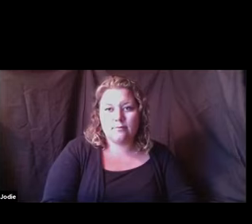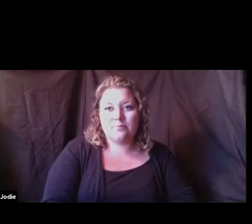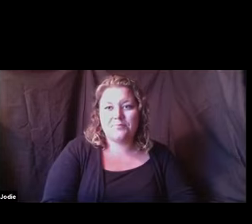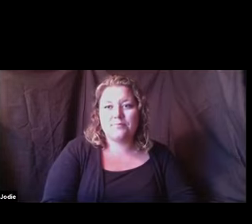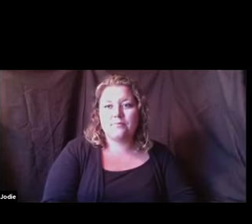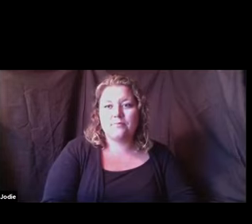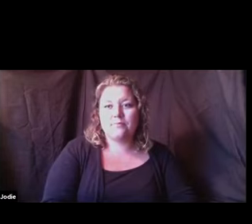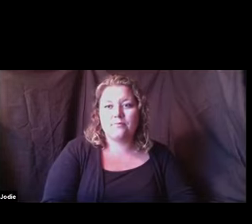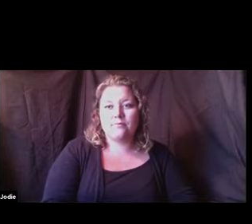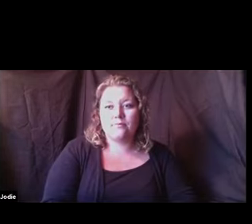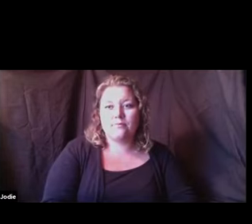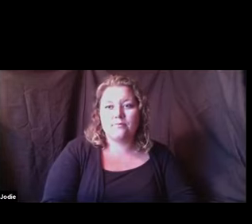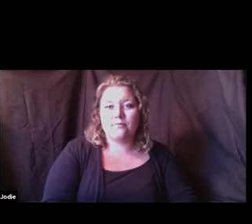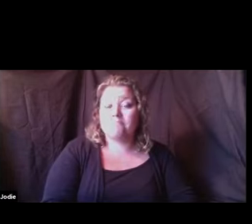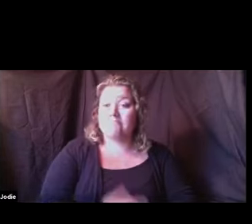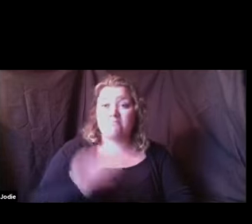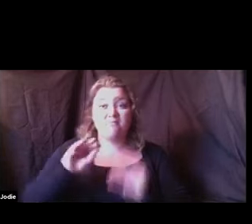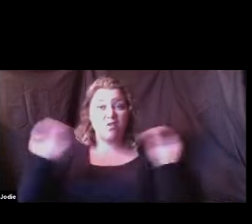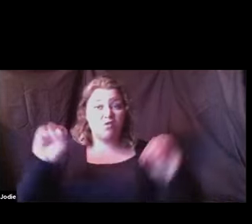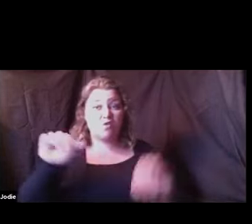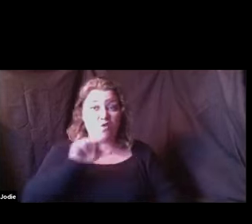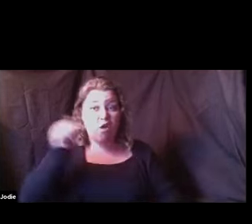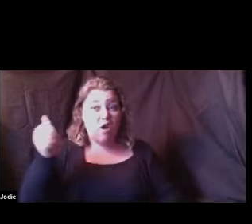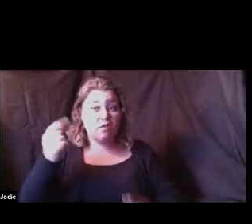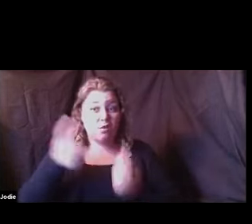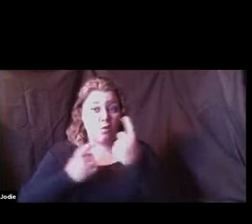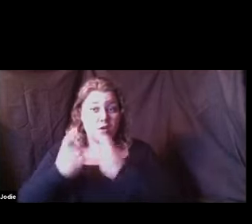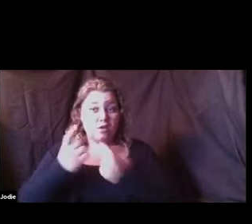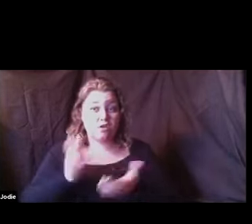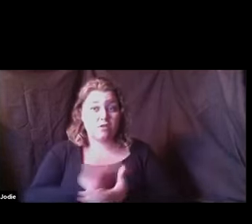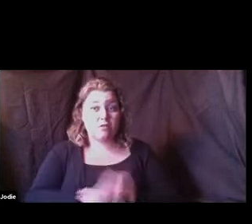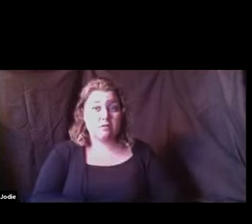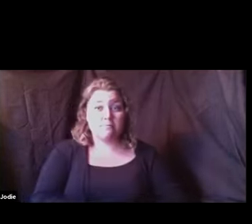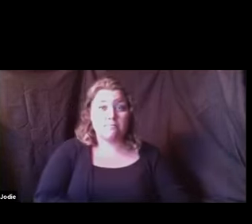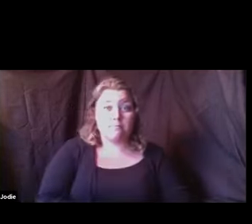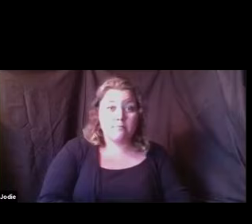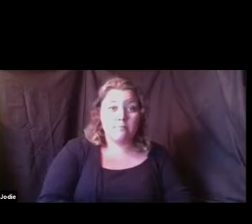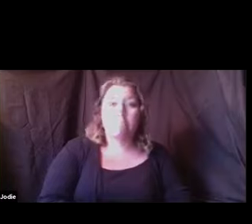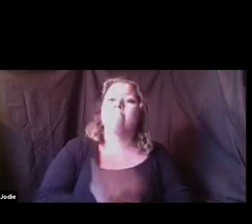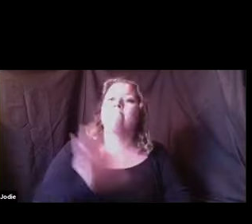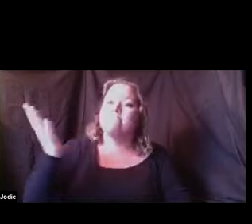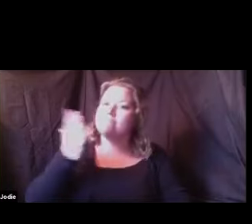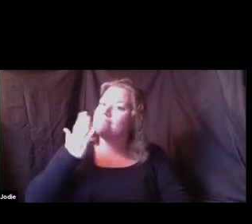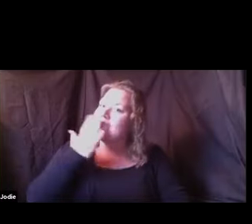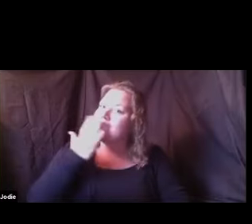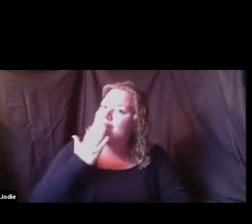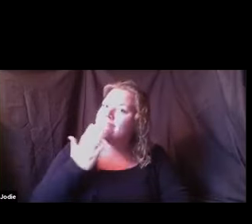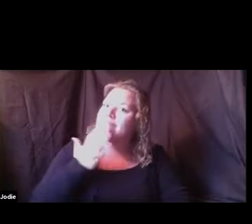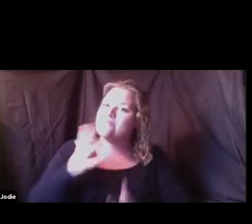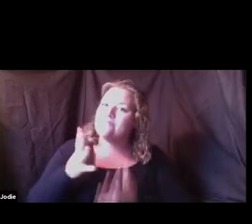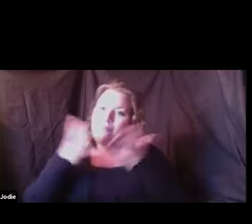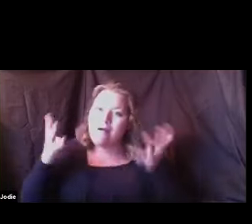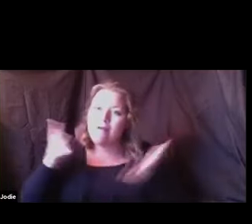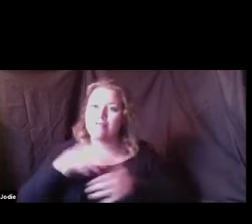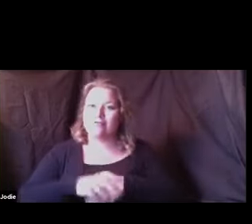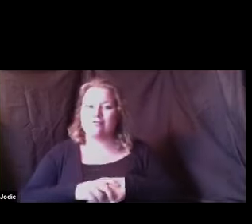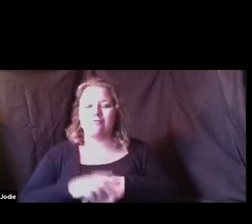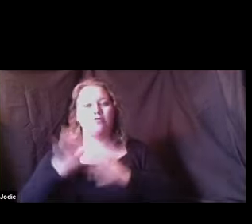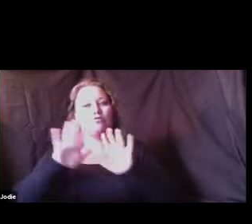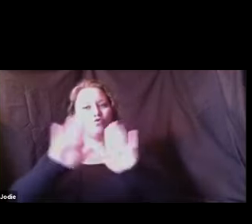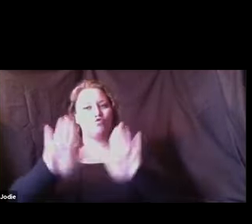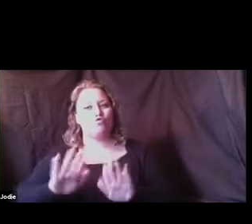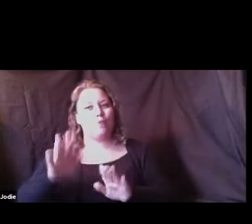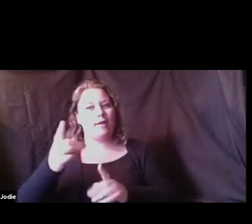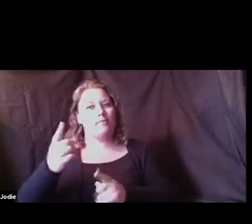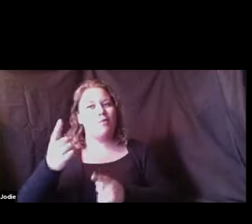I'm not seeing any other questions today, Jen. Well, thank you guys so much. Again, such great questions from our